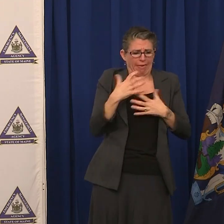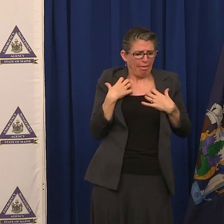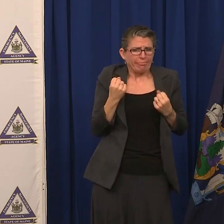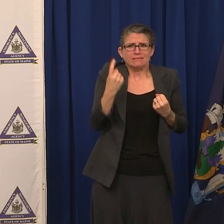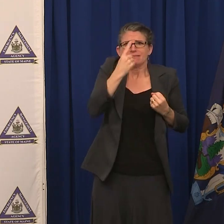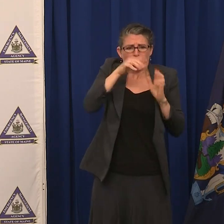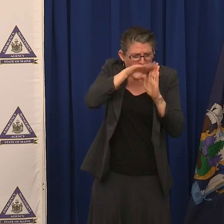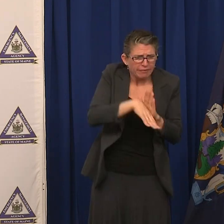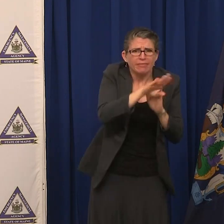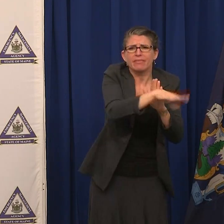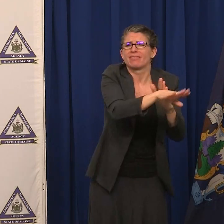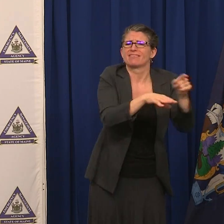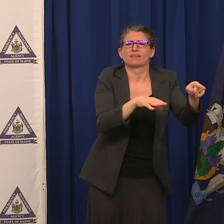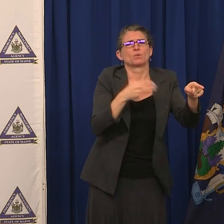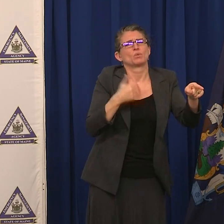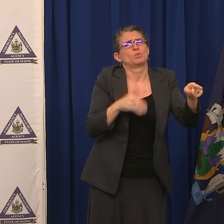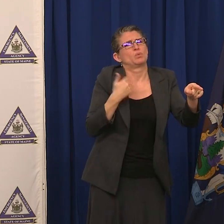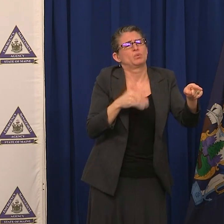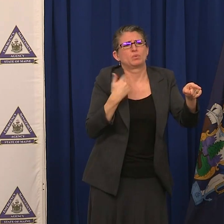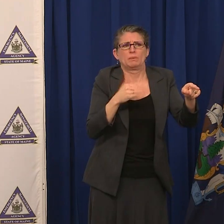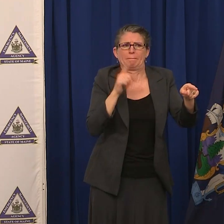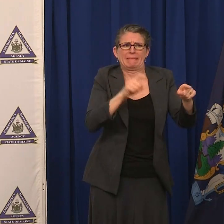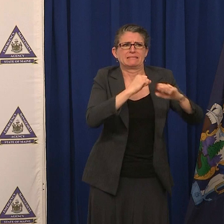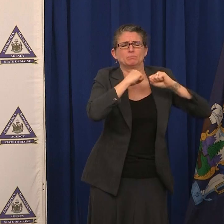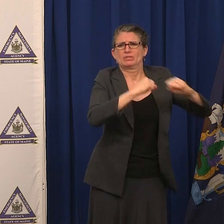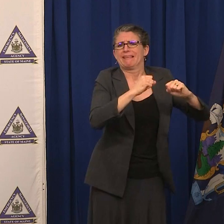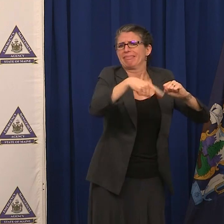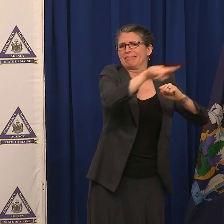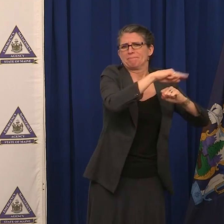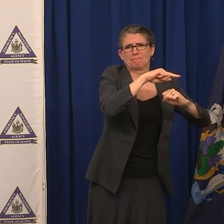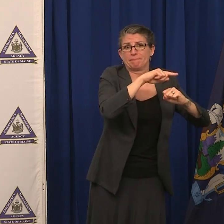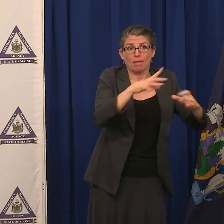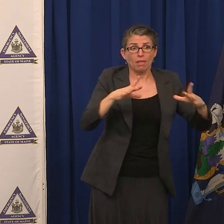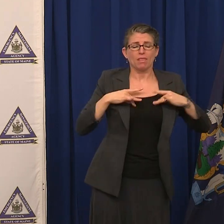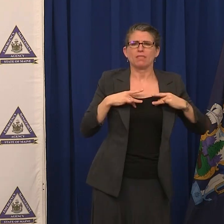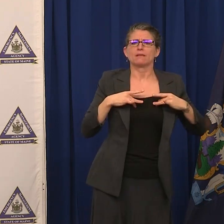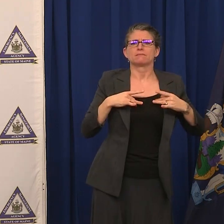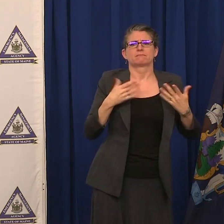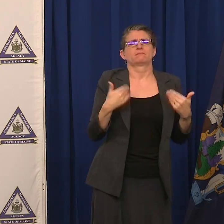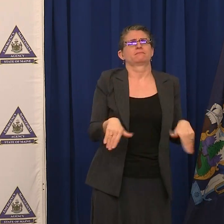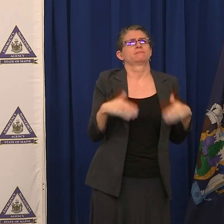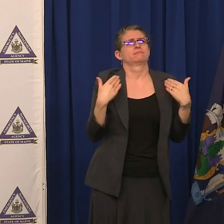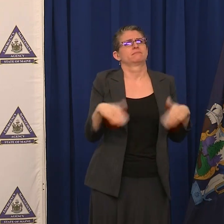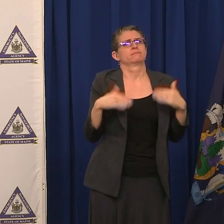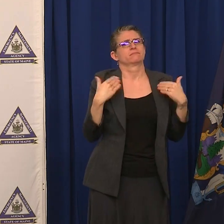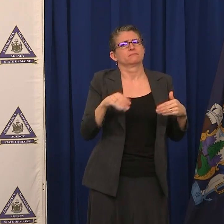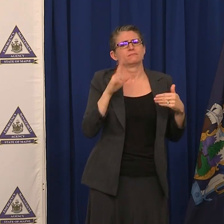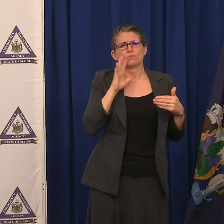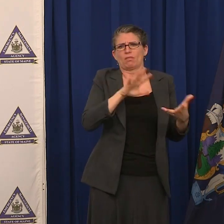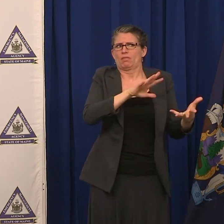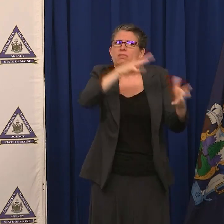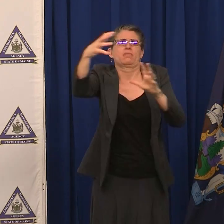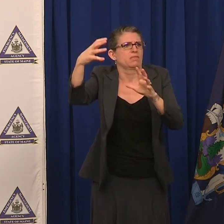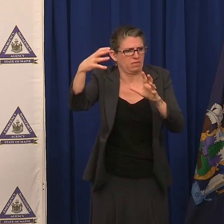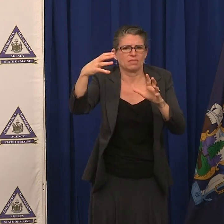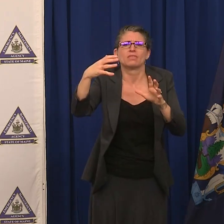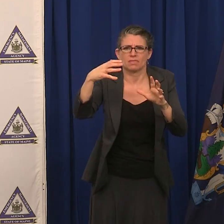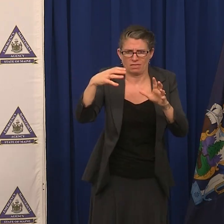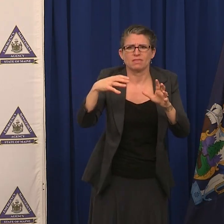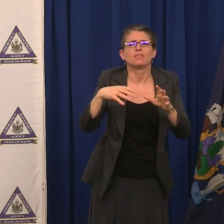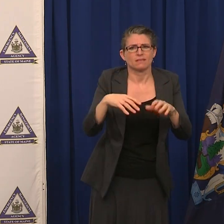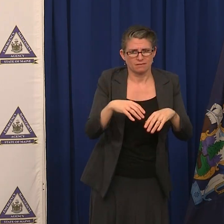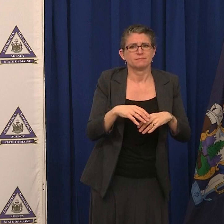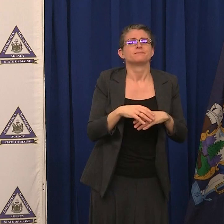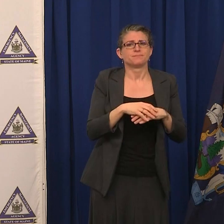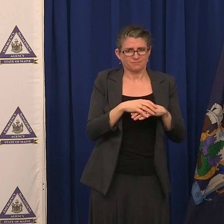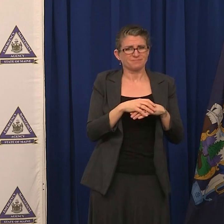may also be older individuals or individuals with pre-existing or chronic health conditions. This partnership between the